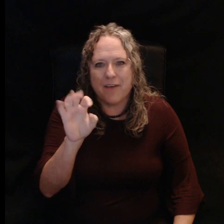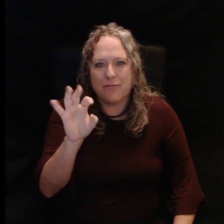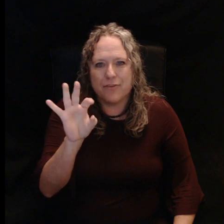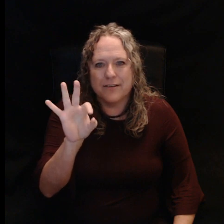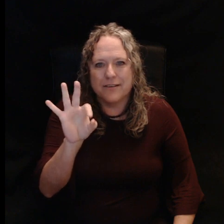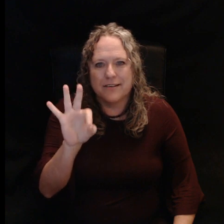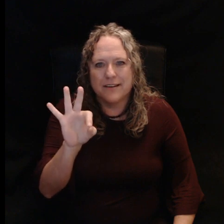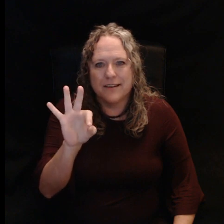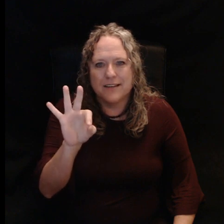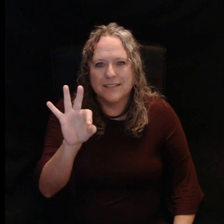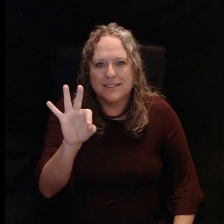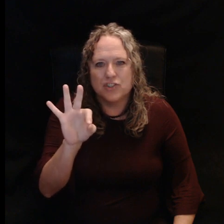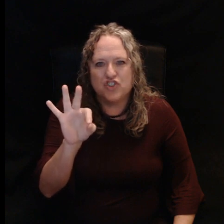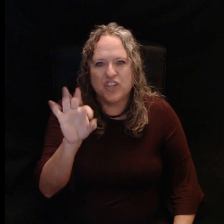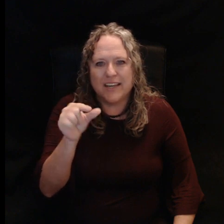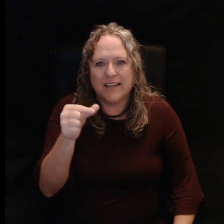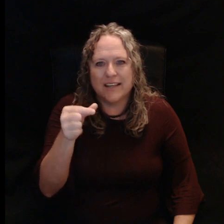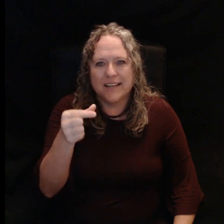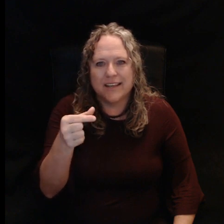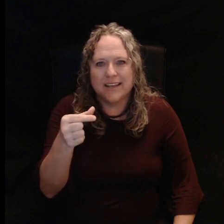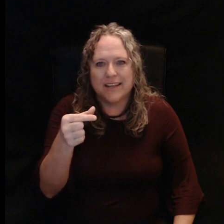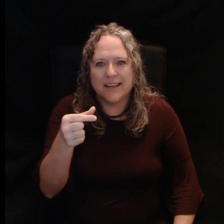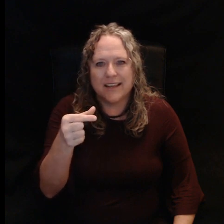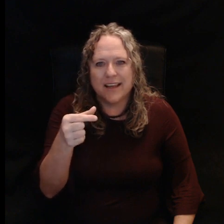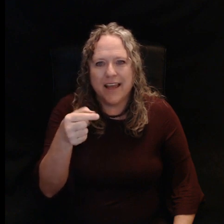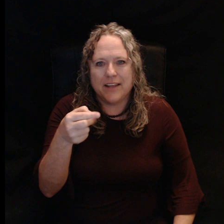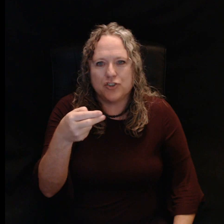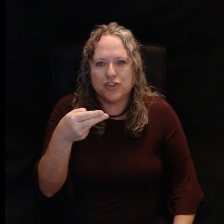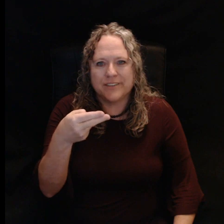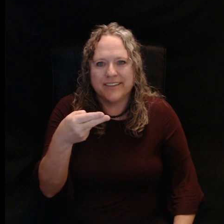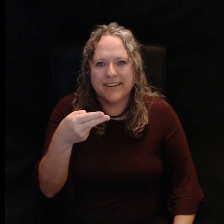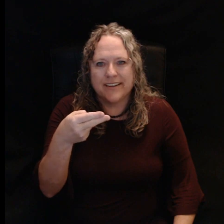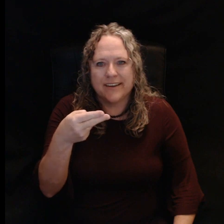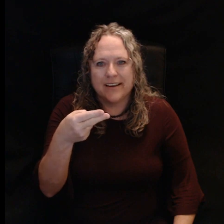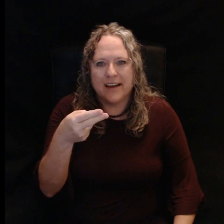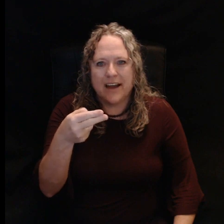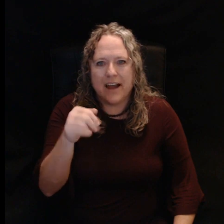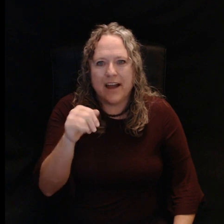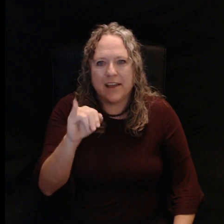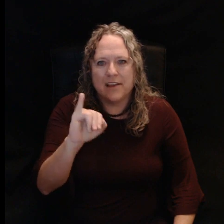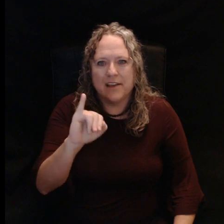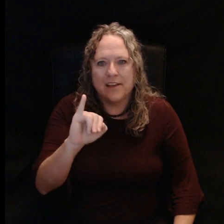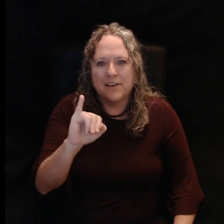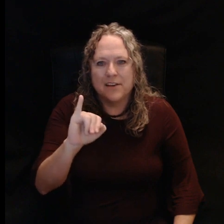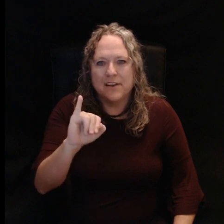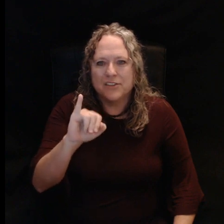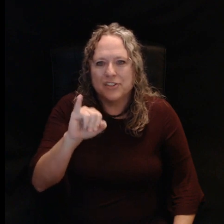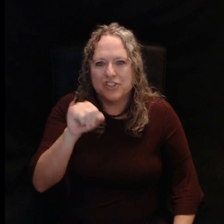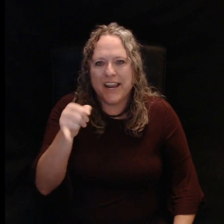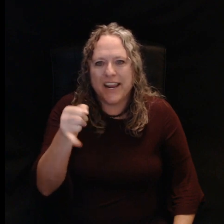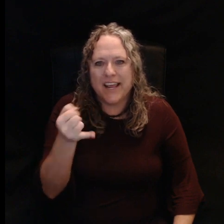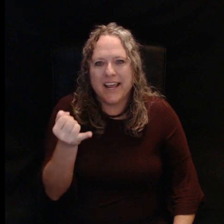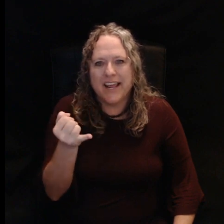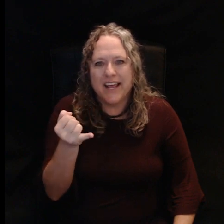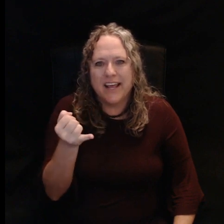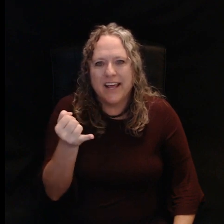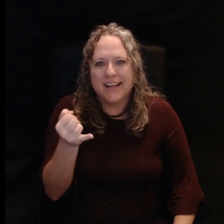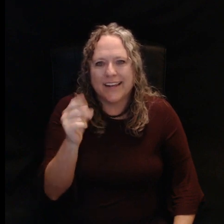F, G, H, I, J,